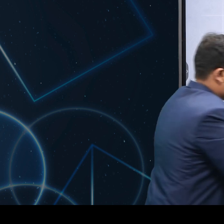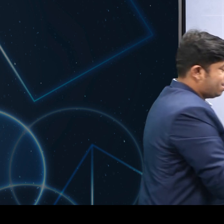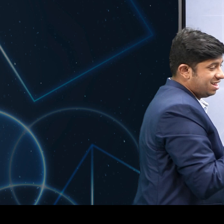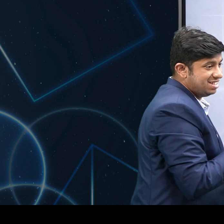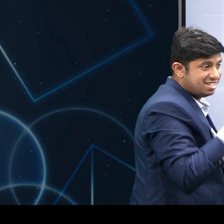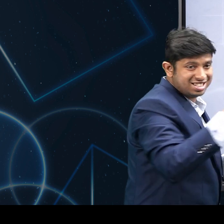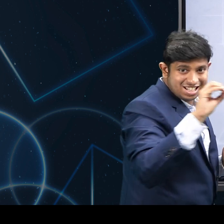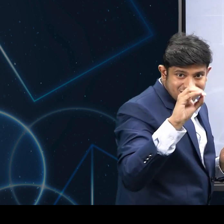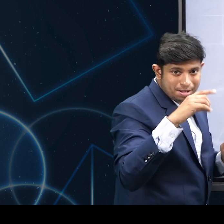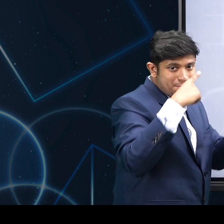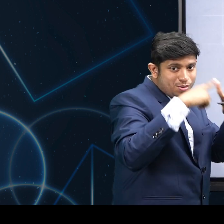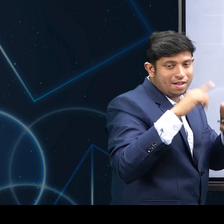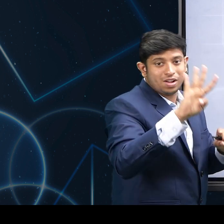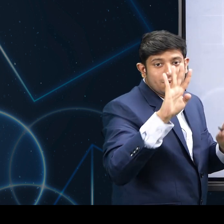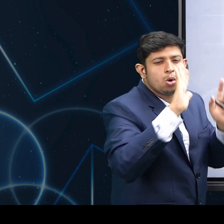Mass is equal to